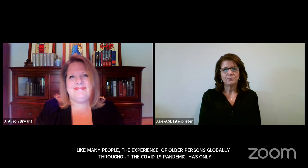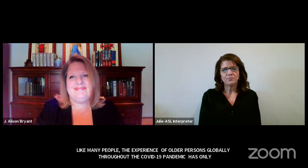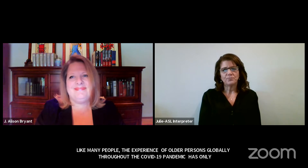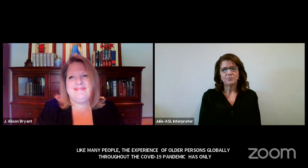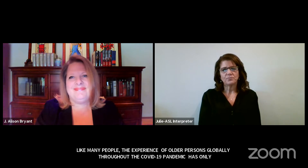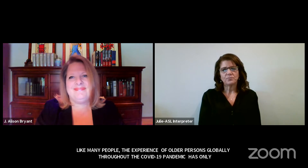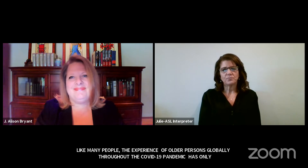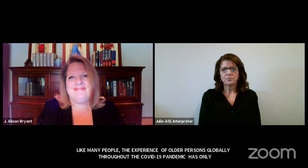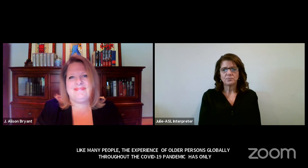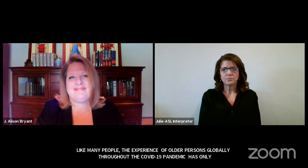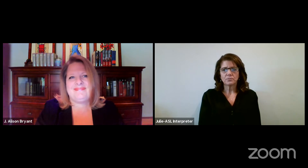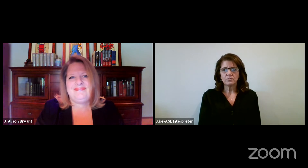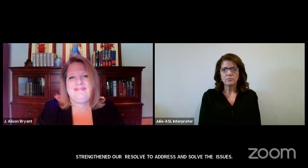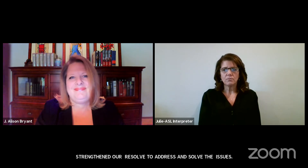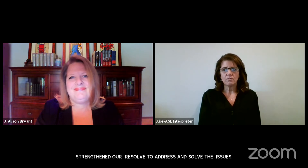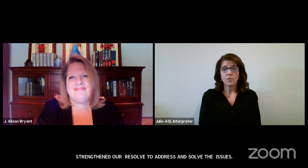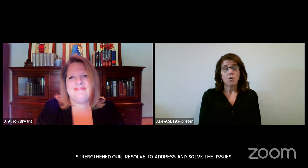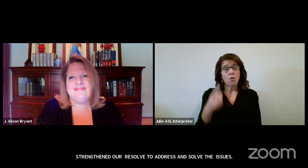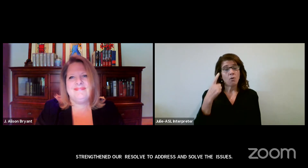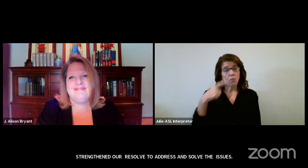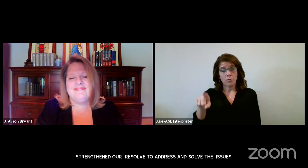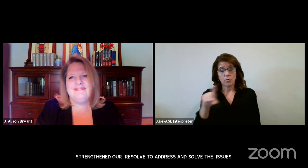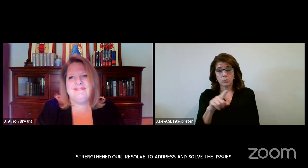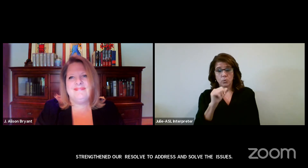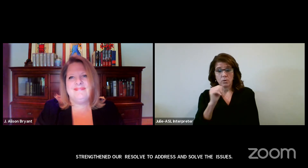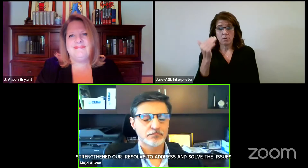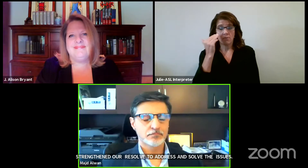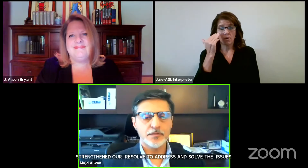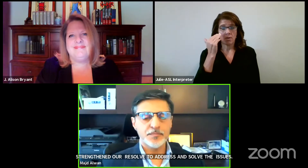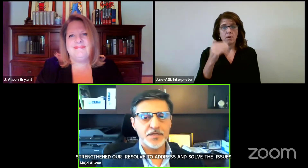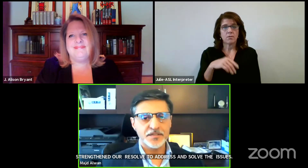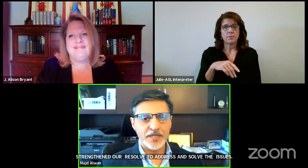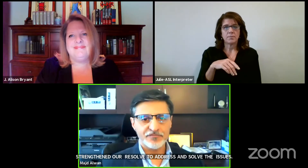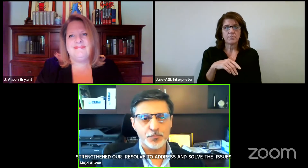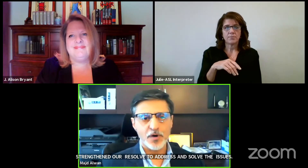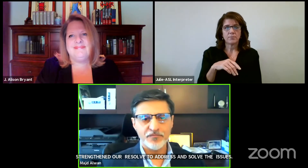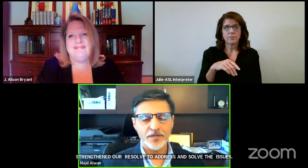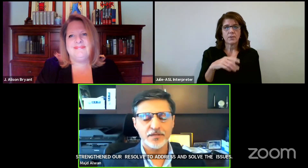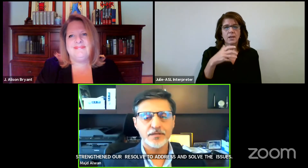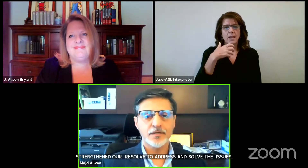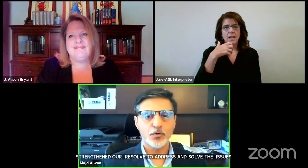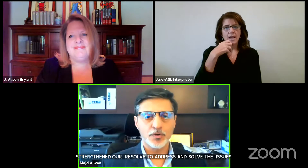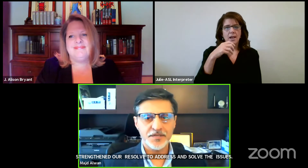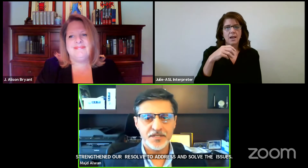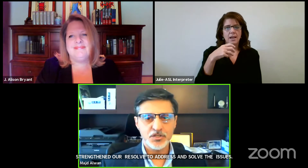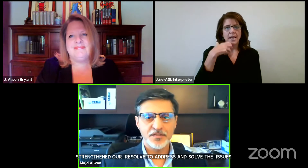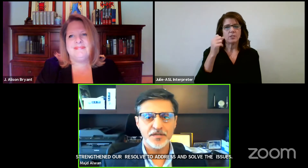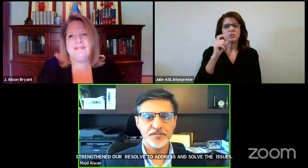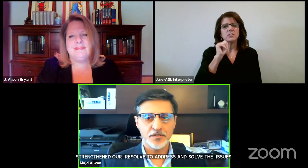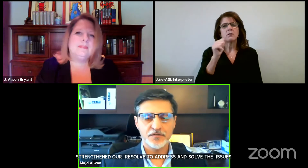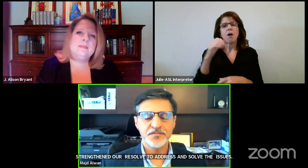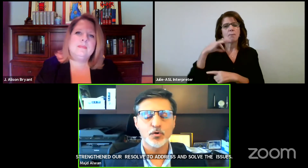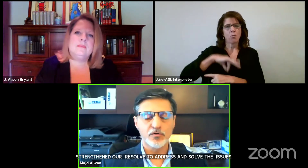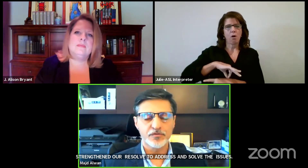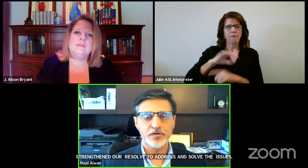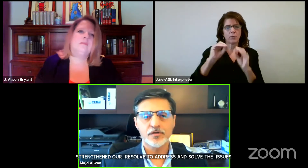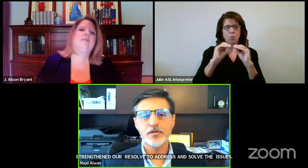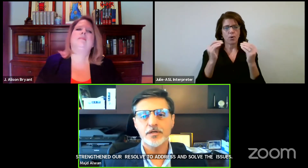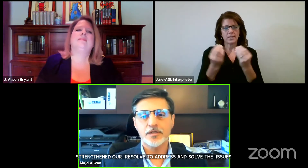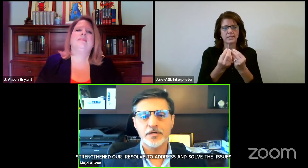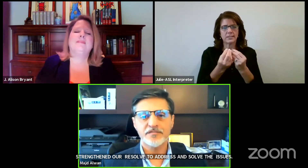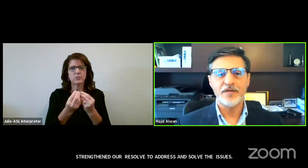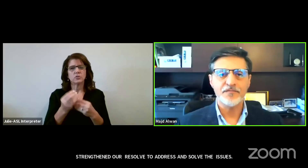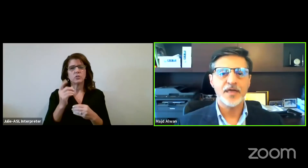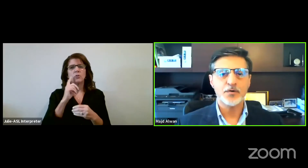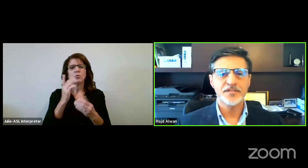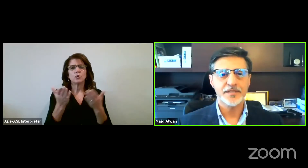For those of you who are not familiar, also Leading Age is a not-for-profit organization that serves